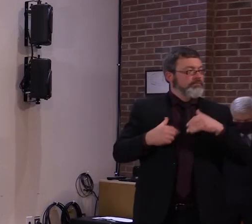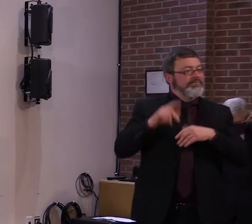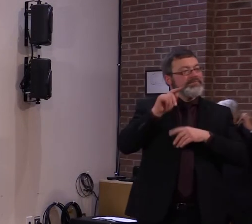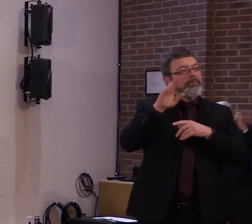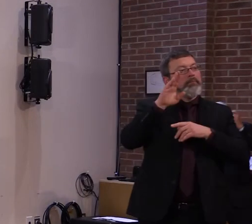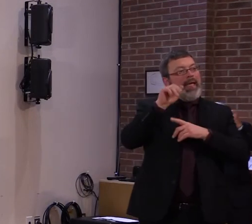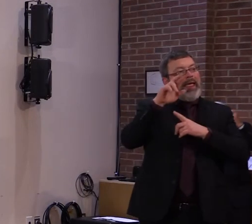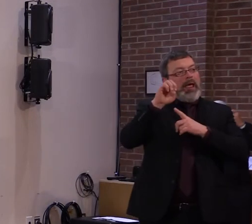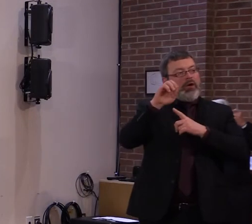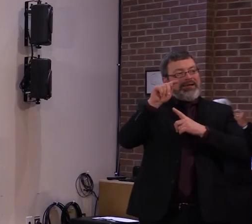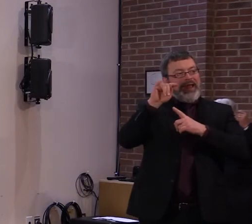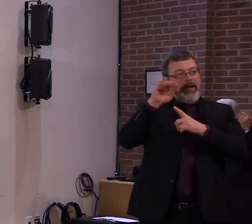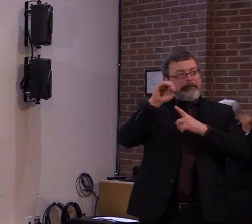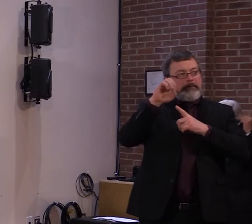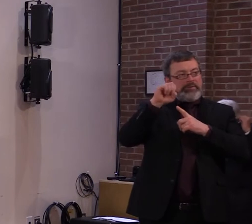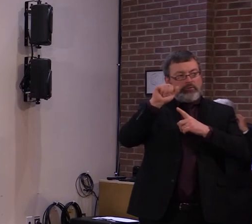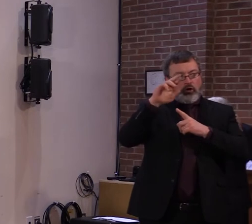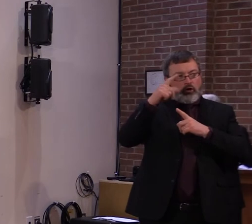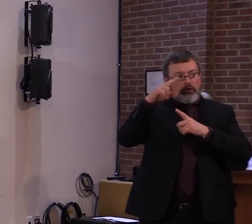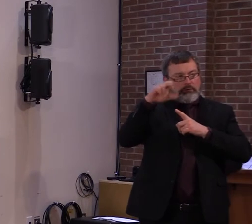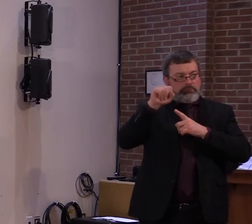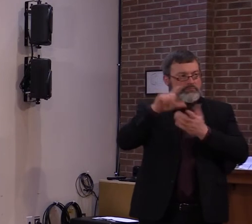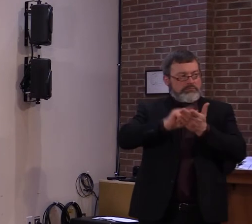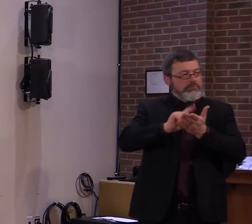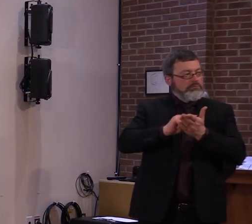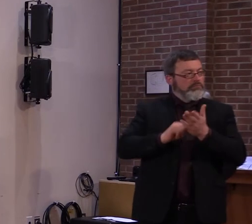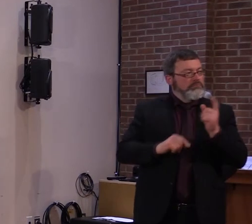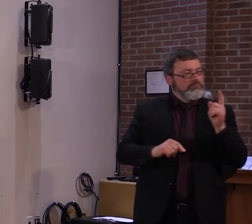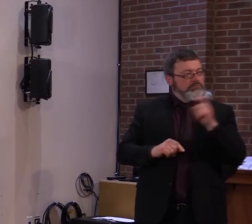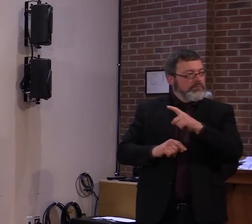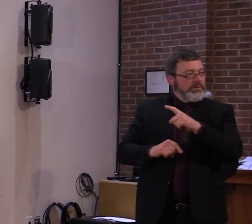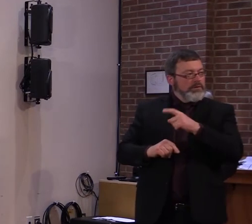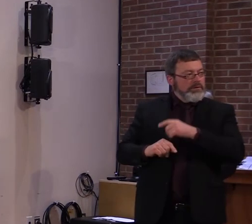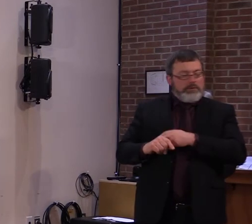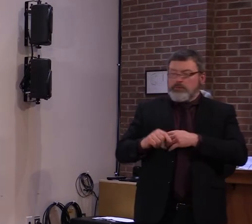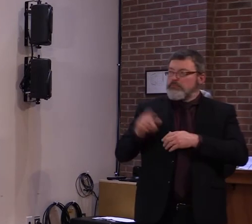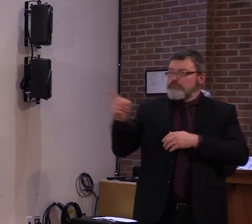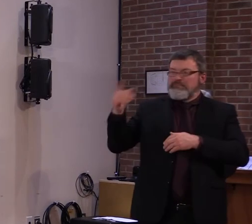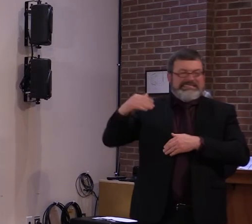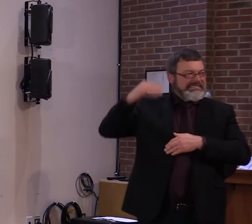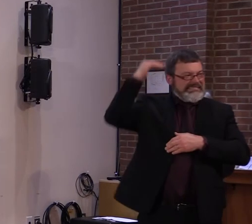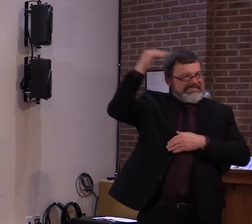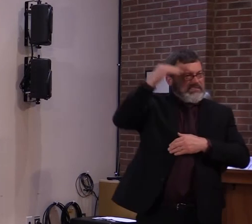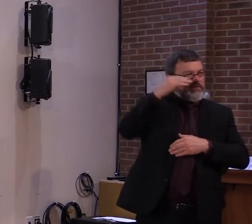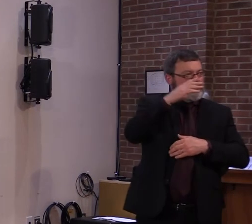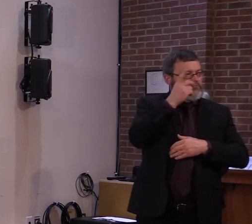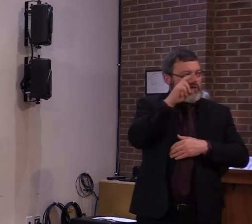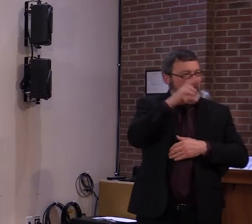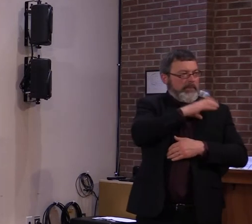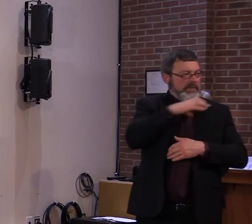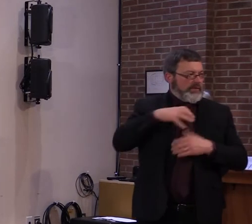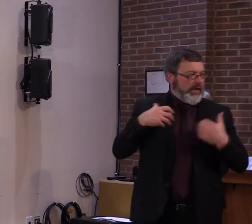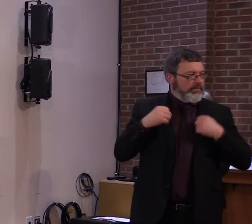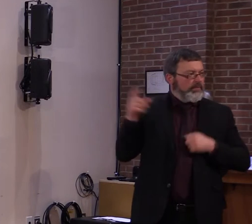Yes, this is for Dr. Levine. You said we're not in a runaway train right now. What would that look like if we